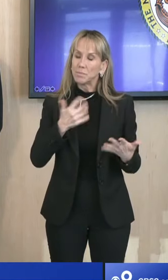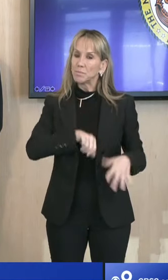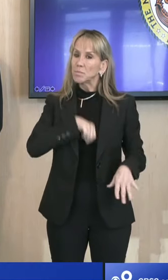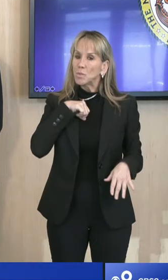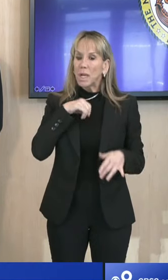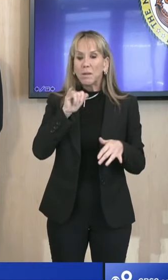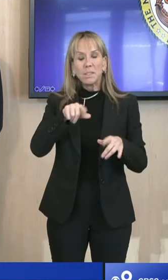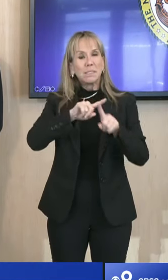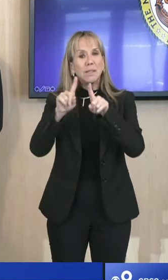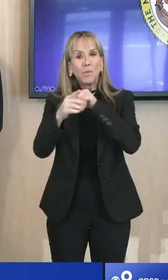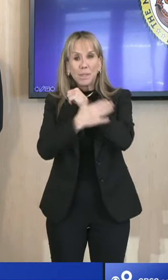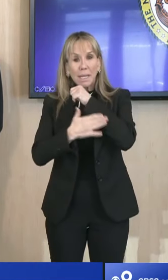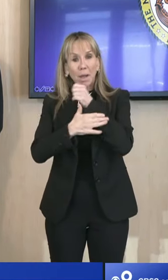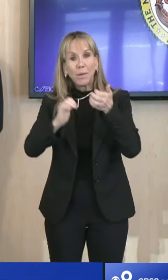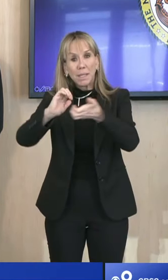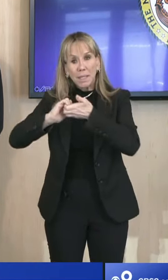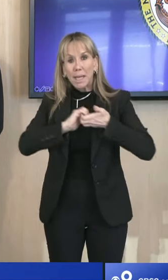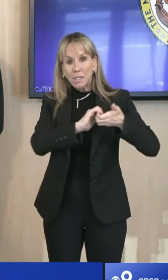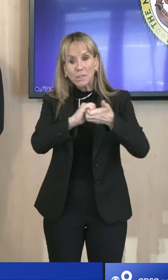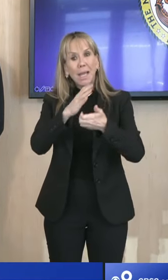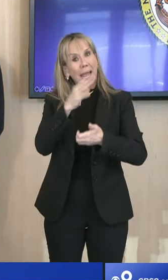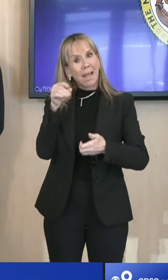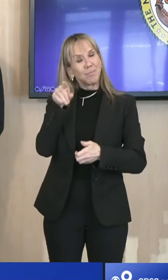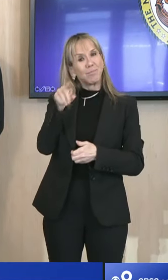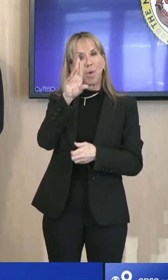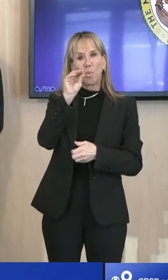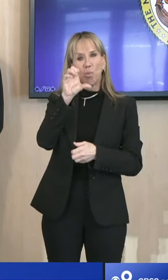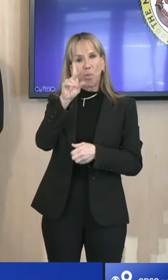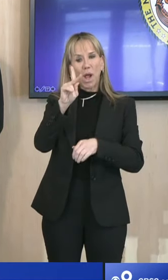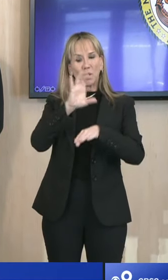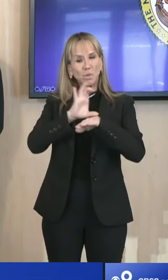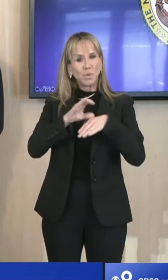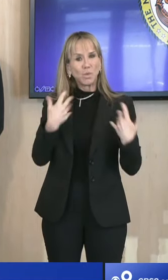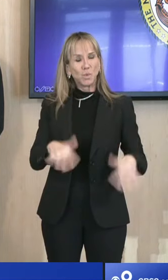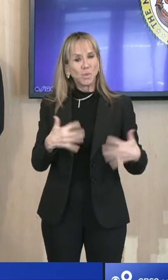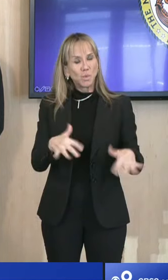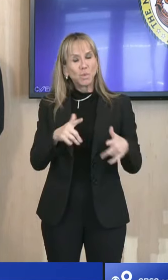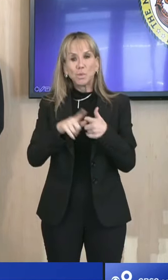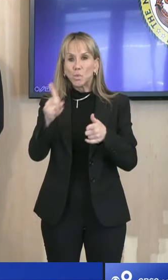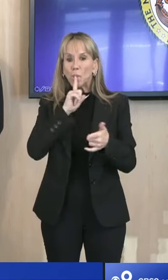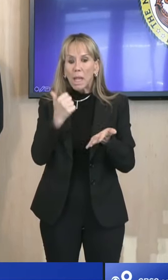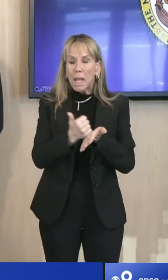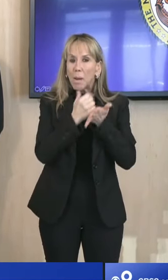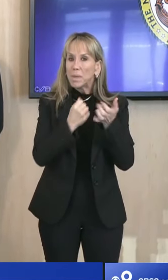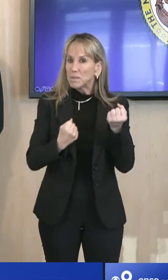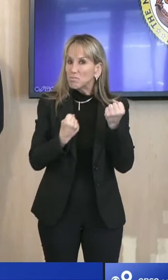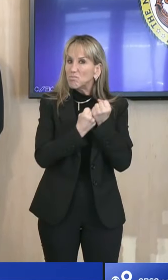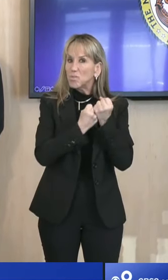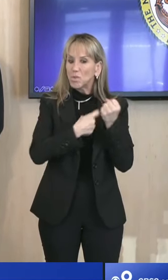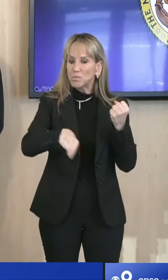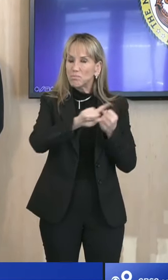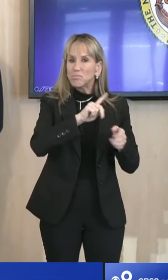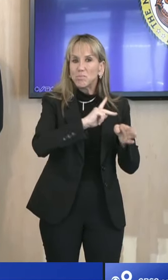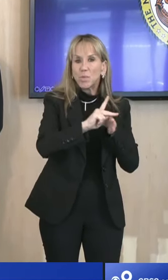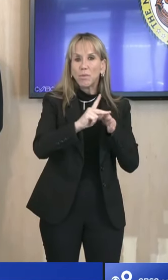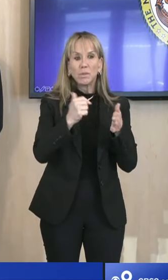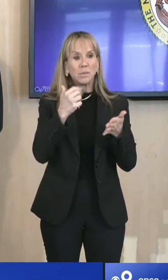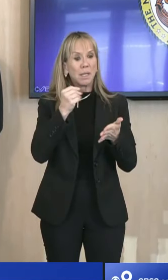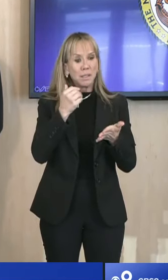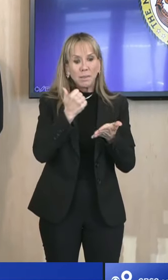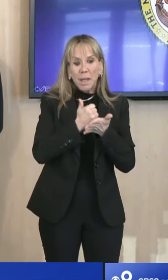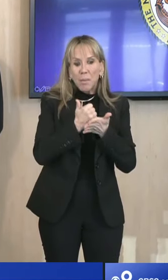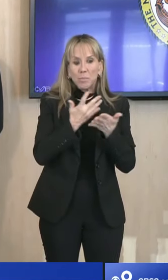county agencies and the Rock Church to support our healthcare professionals so that they can best protect themselves, their families,